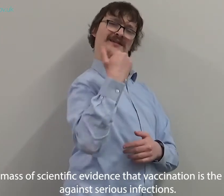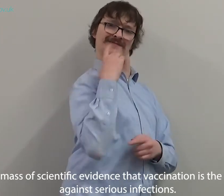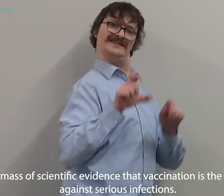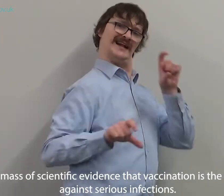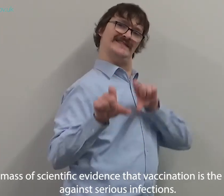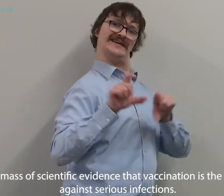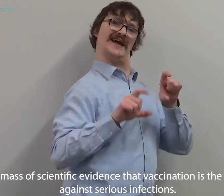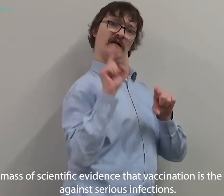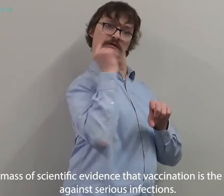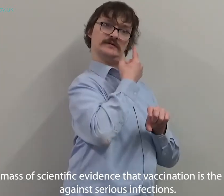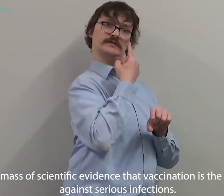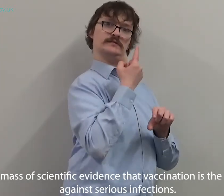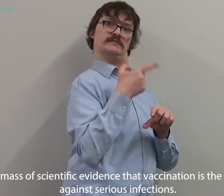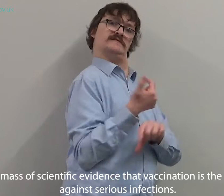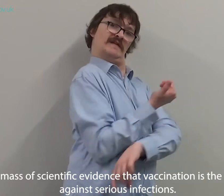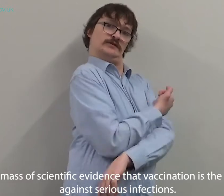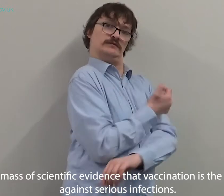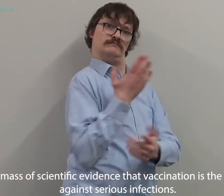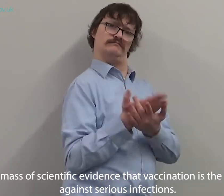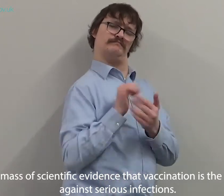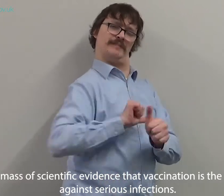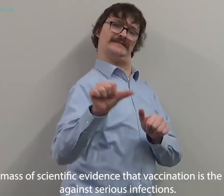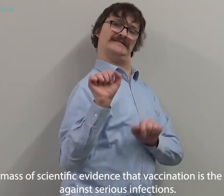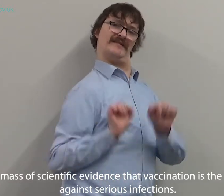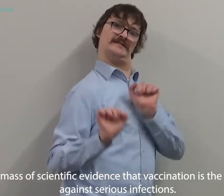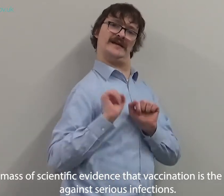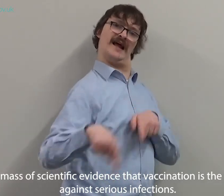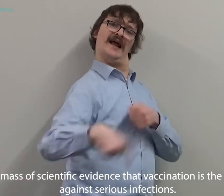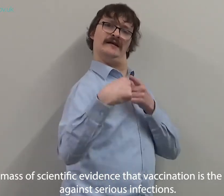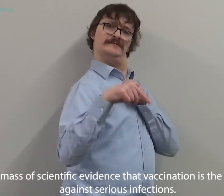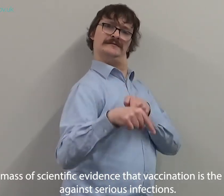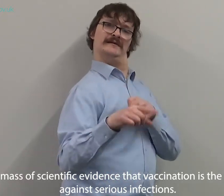There is a mass of scientific evidence that vaccination is the best defense against serious infections.